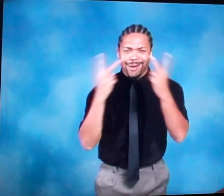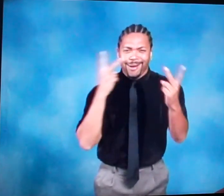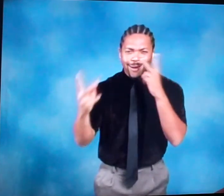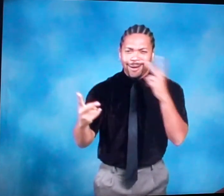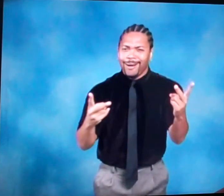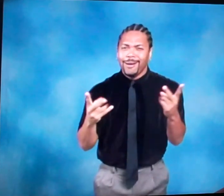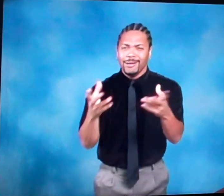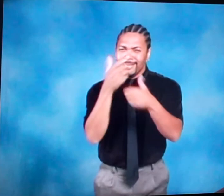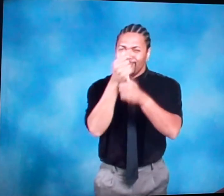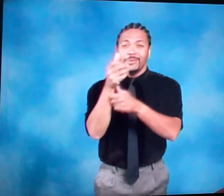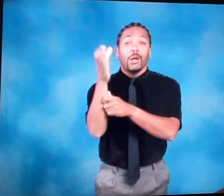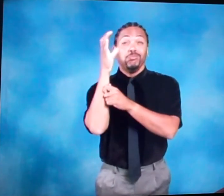here.